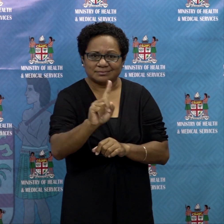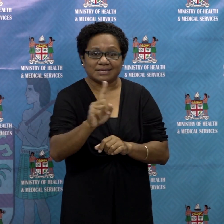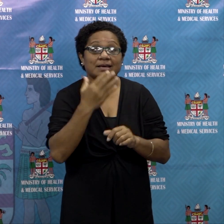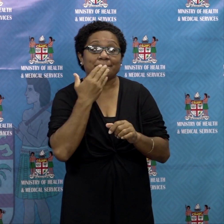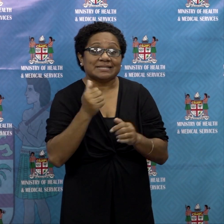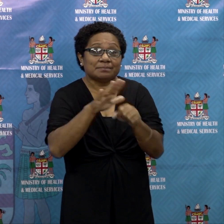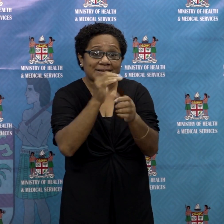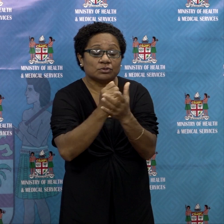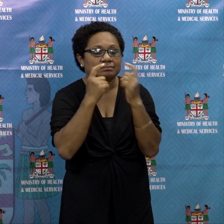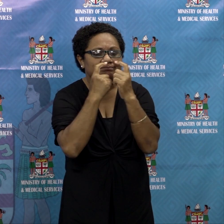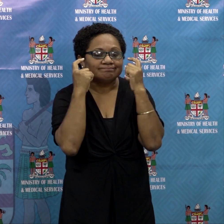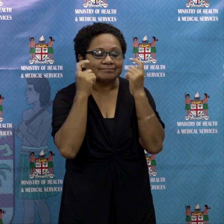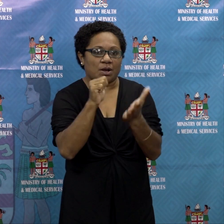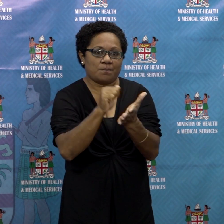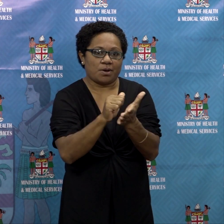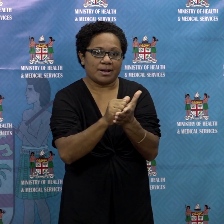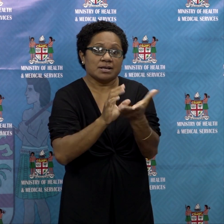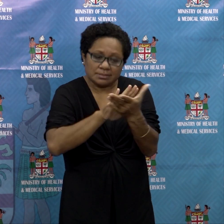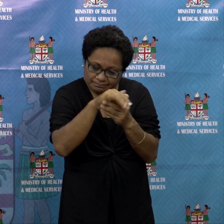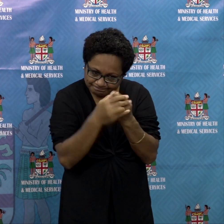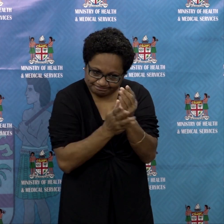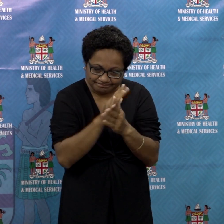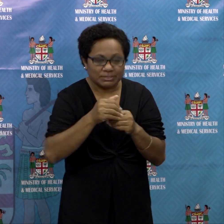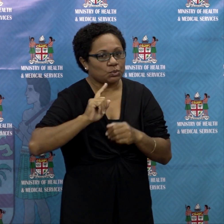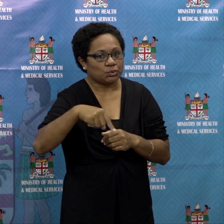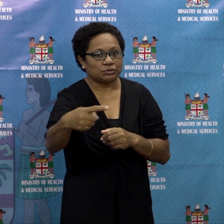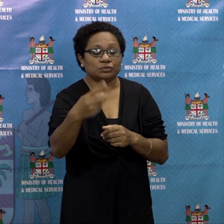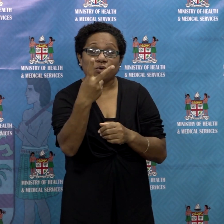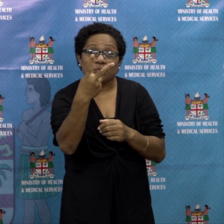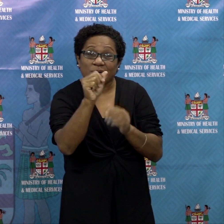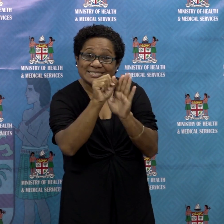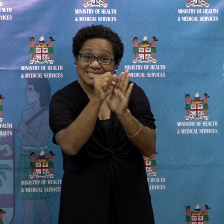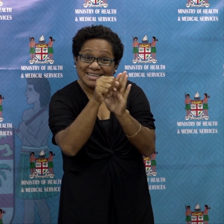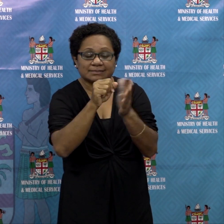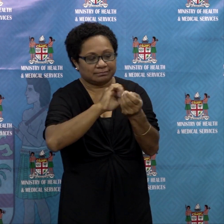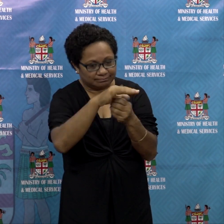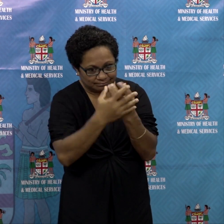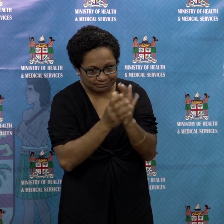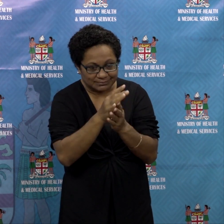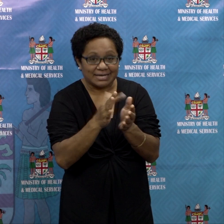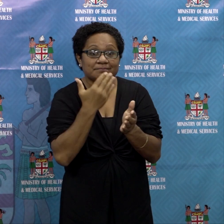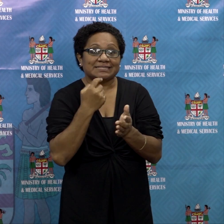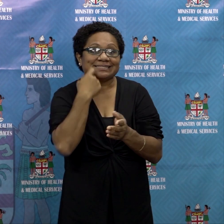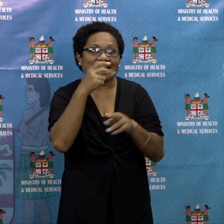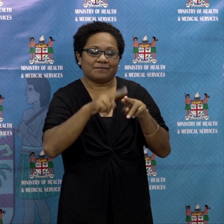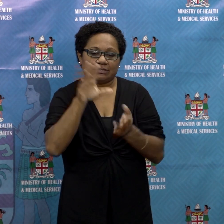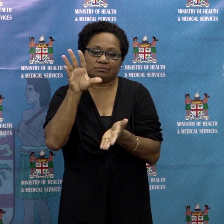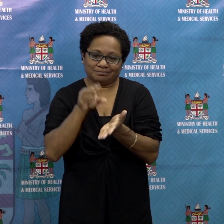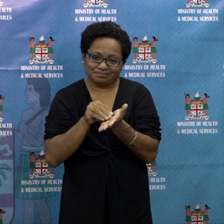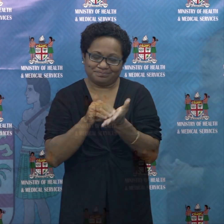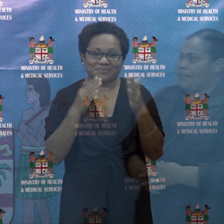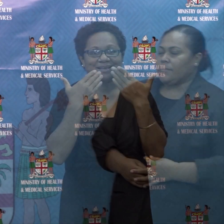worn properly. Wash your hands frequently with soap and water for about 20 seconds each time, and download the CAF Fiji app. Thank